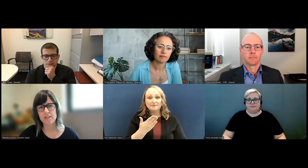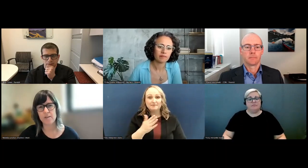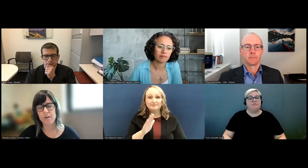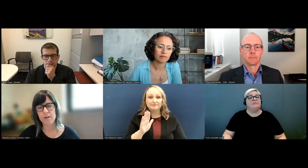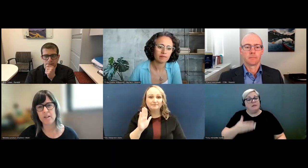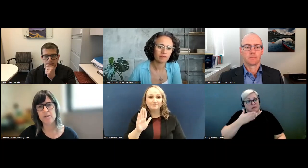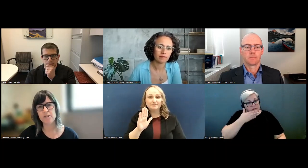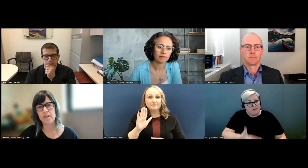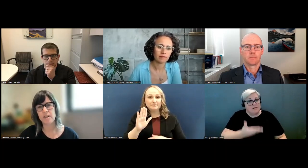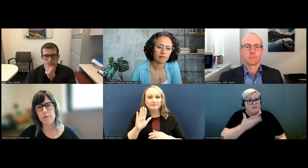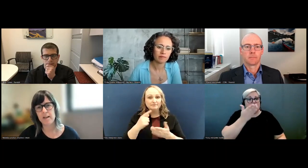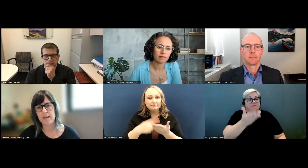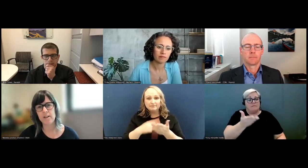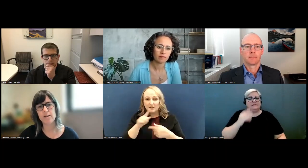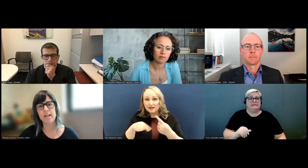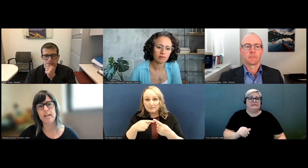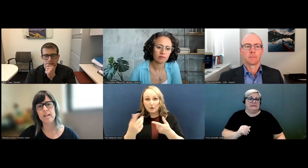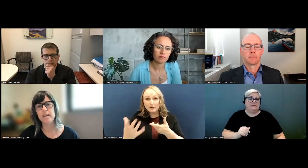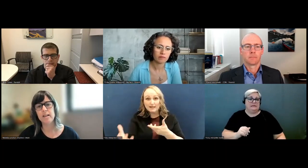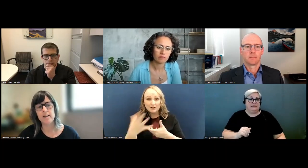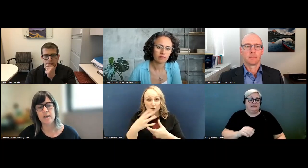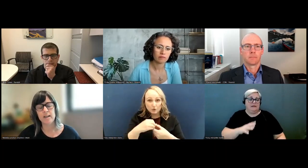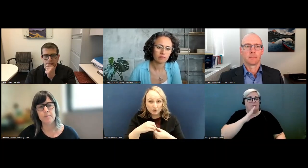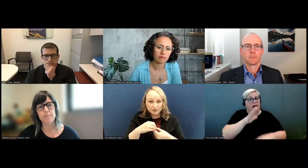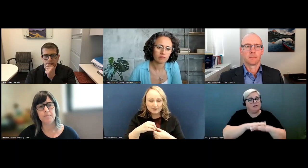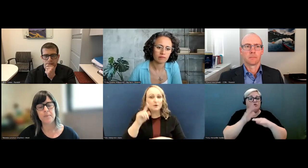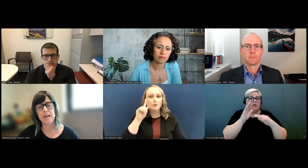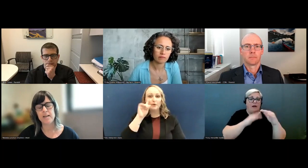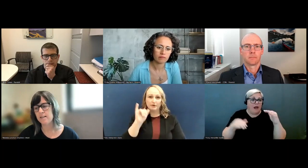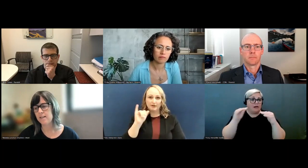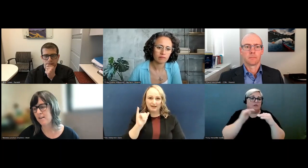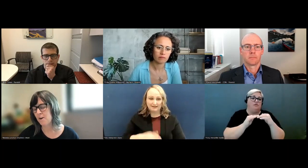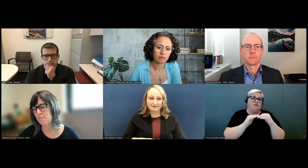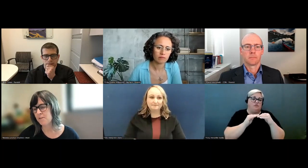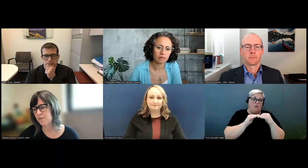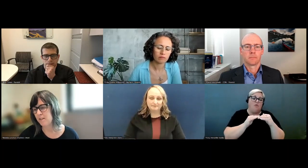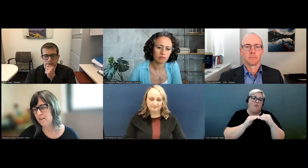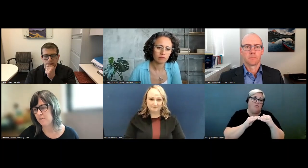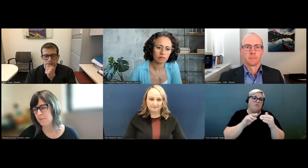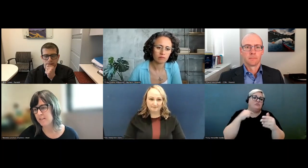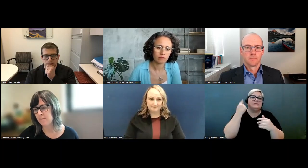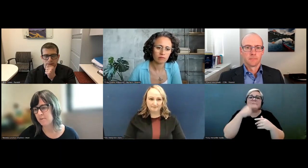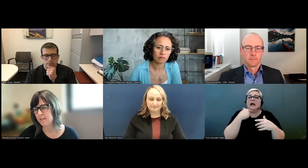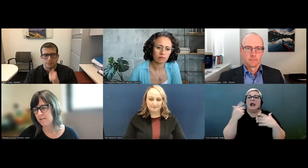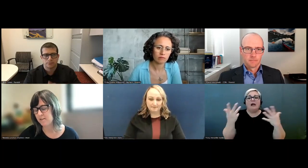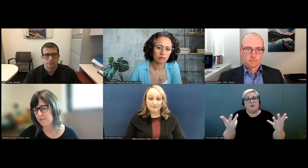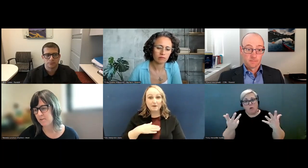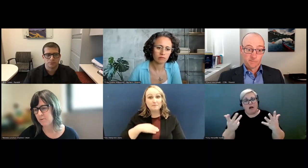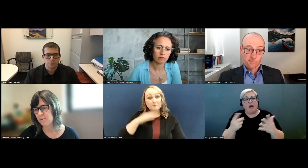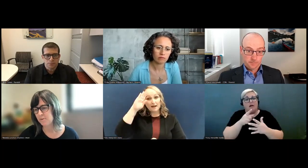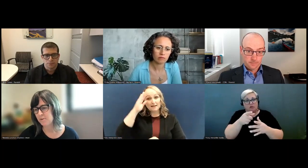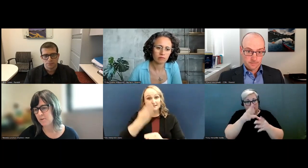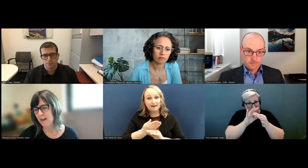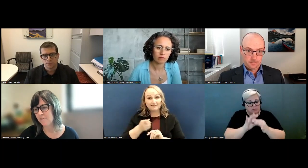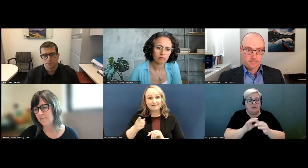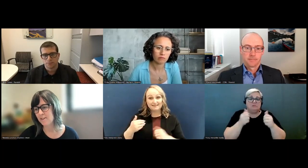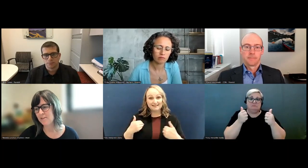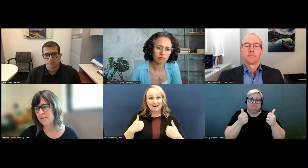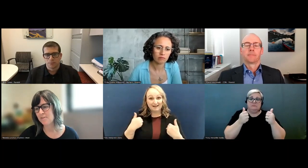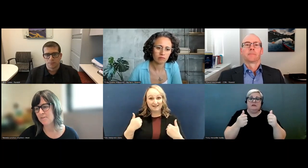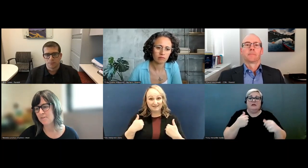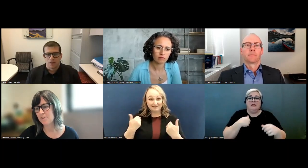the discussion about inclusion and what that can look like. I did have an opportunity when my son was young to